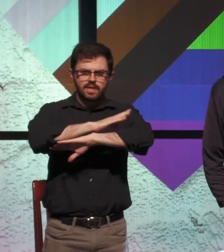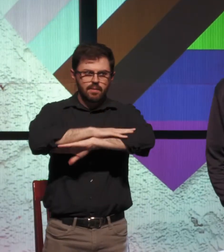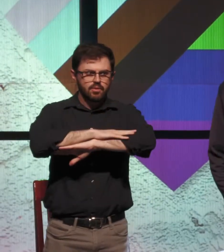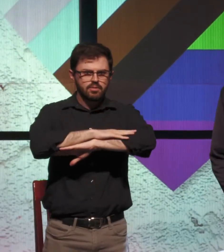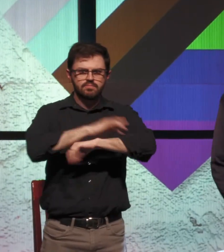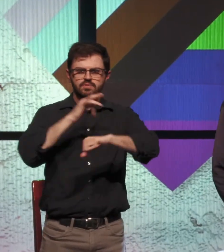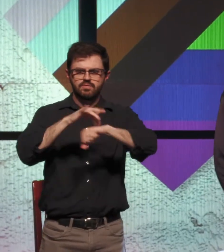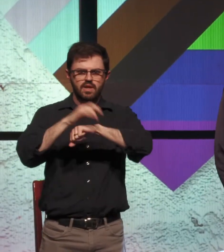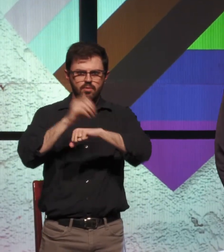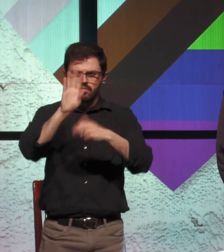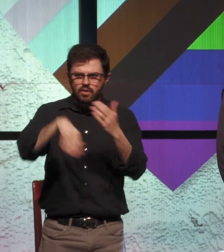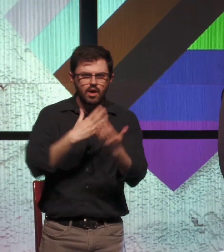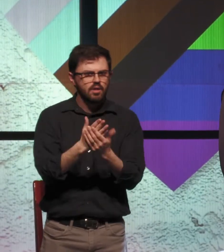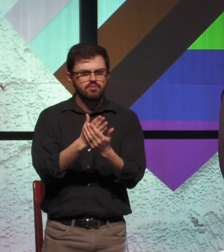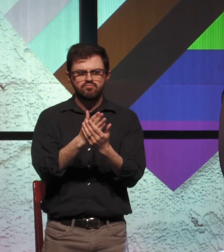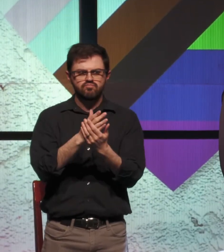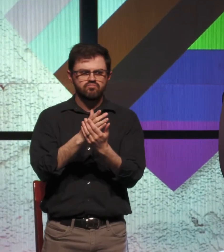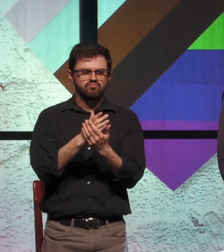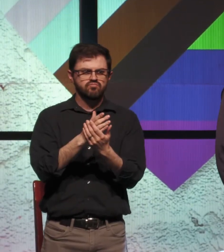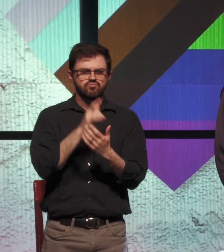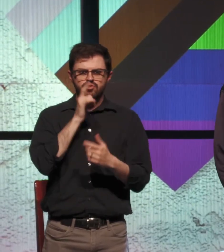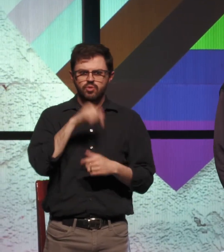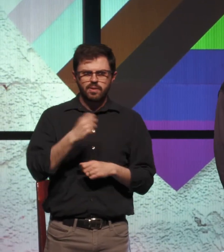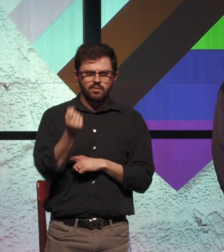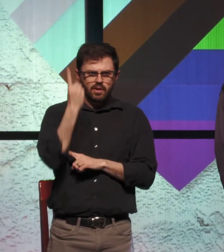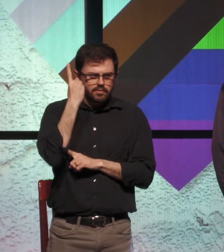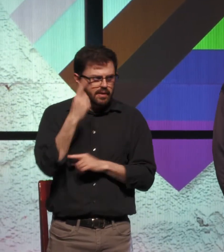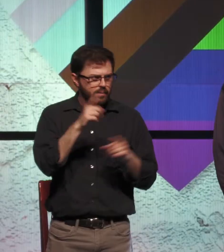just need to experience it.